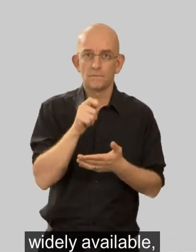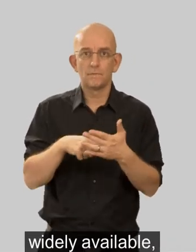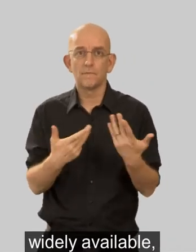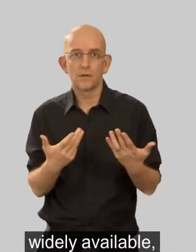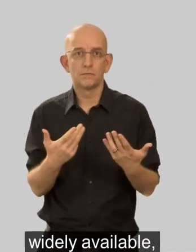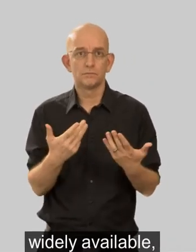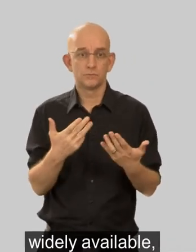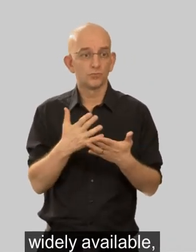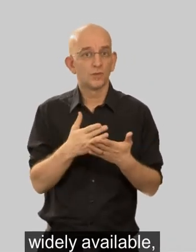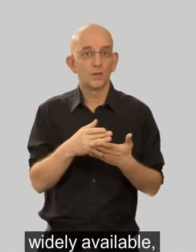widely available,